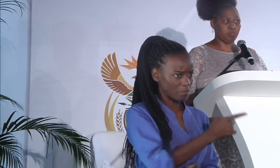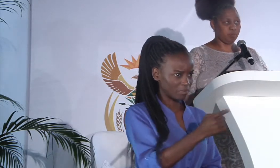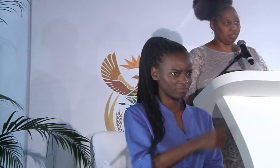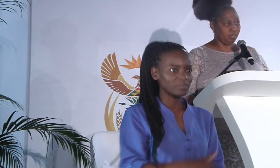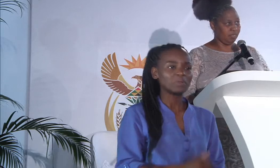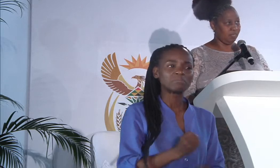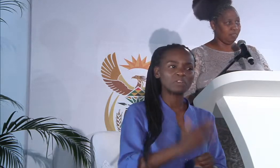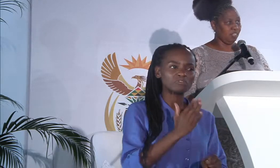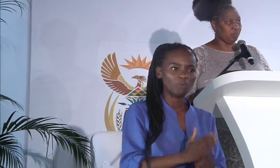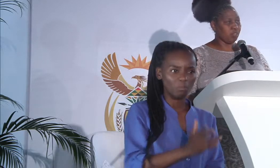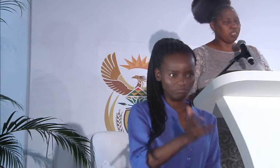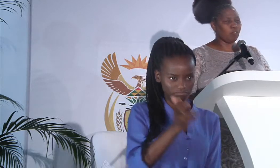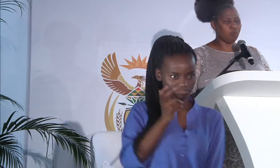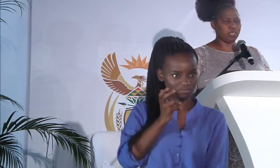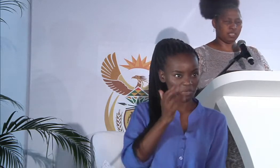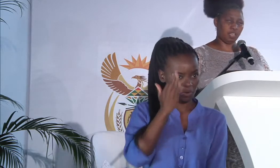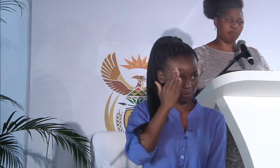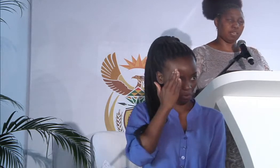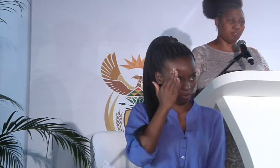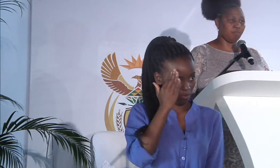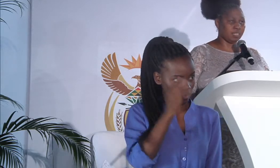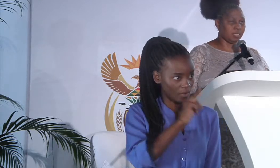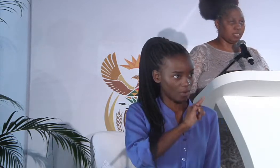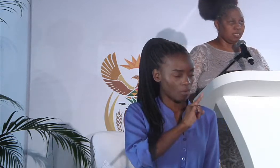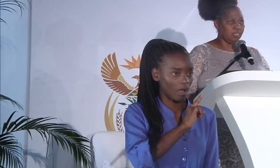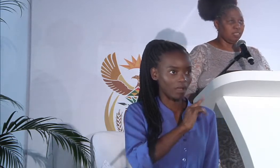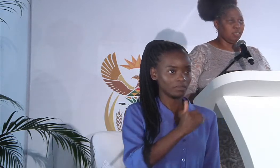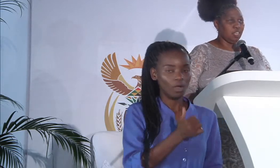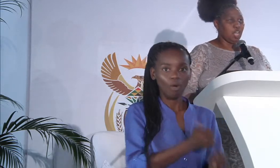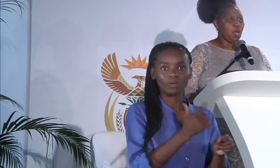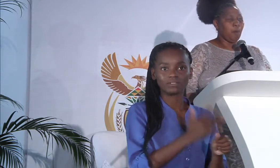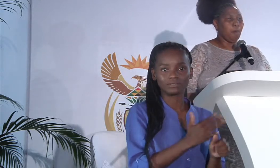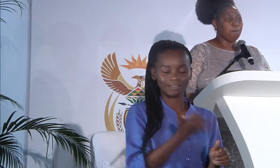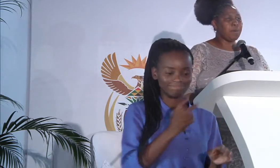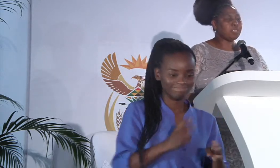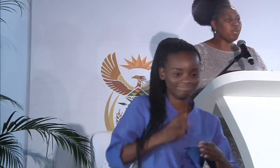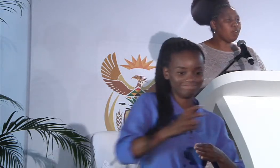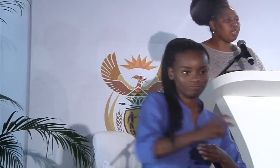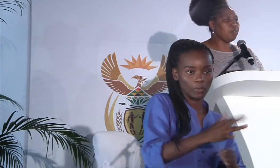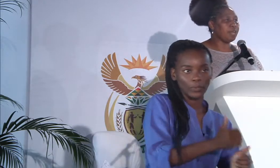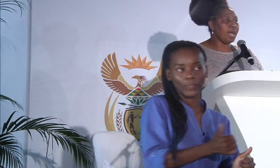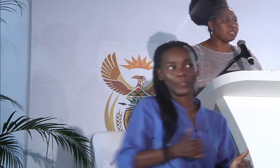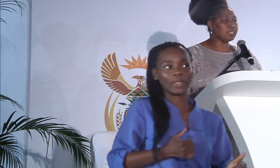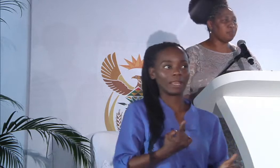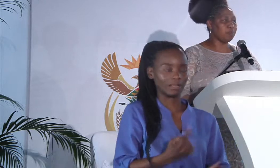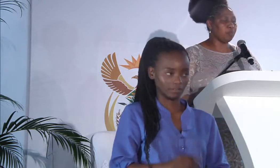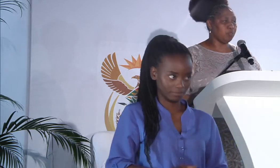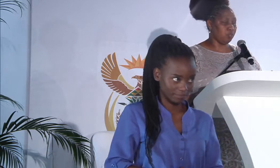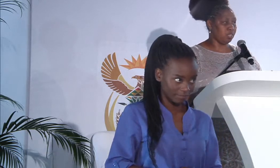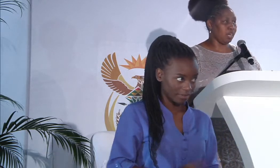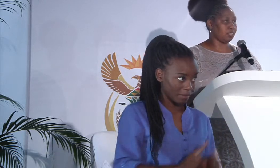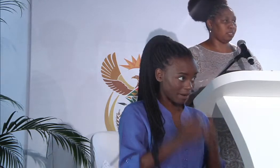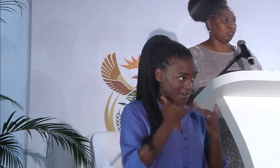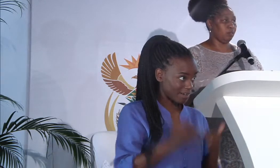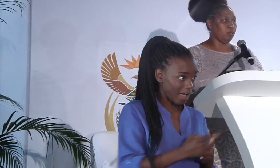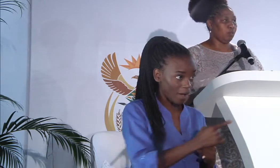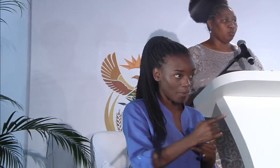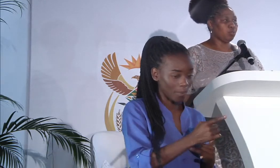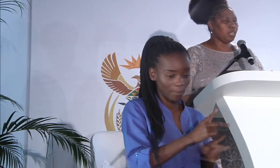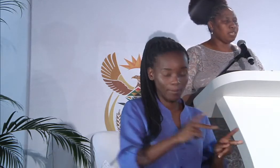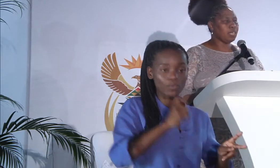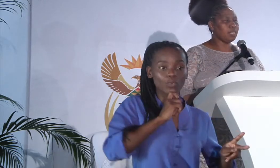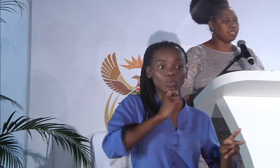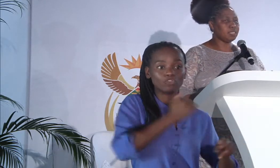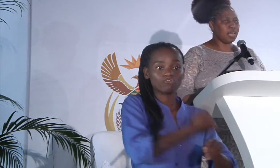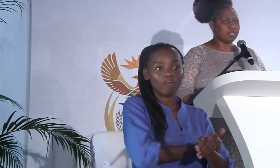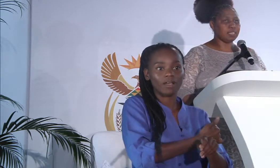are doing, because they're always a step ahead of us. But we're going to unite the people who use drugs so that